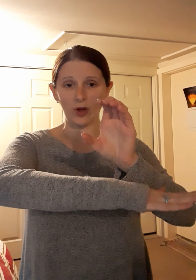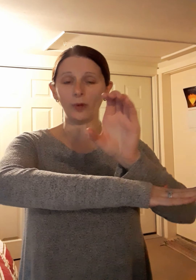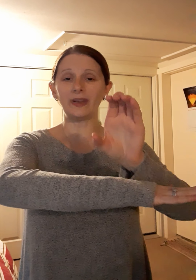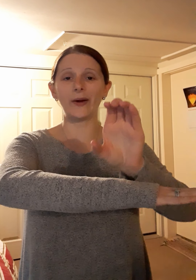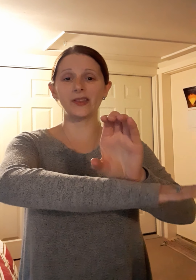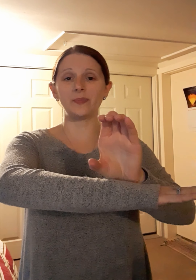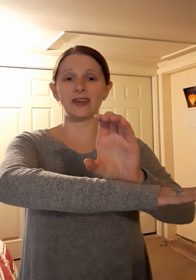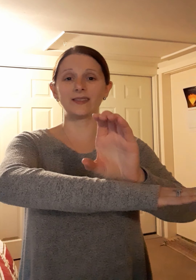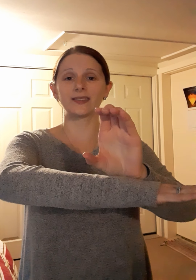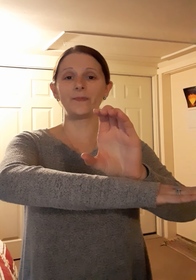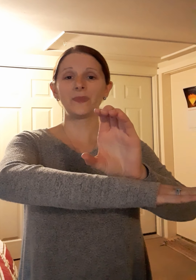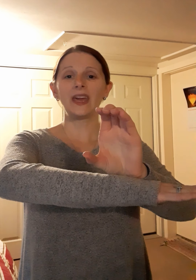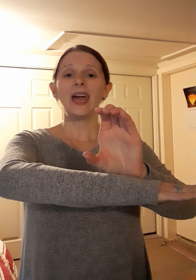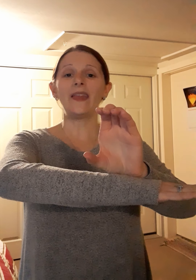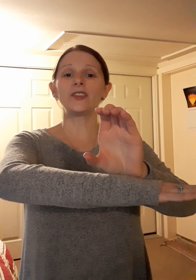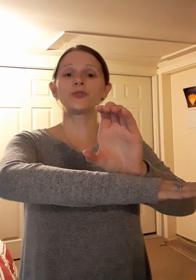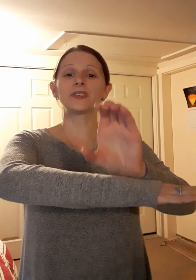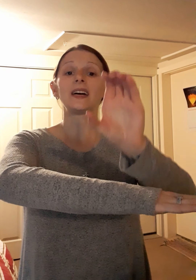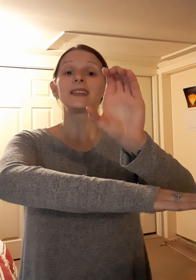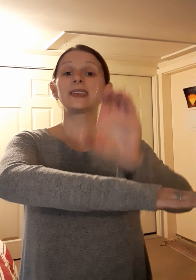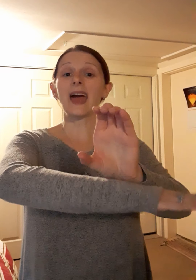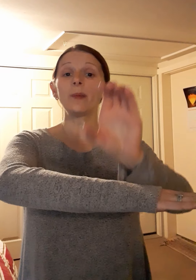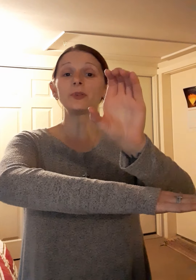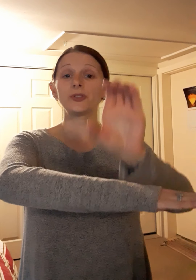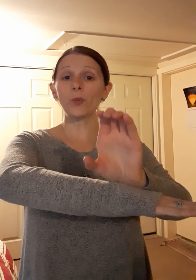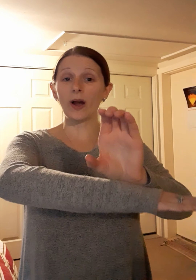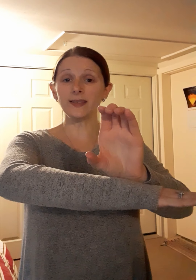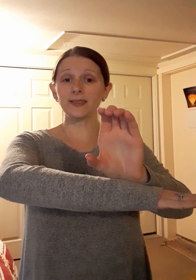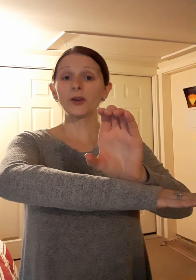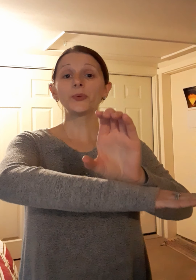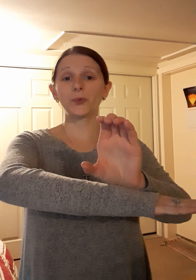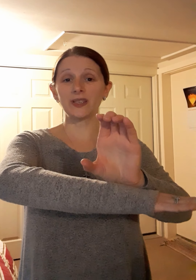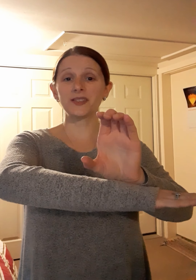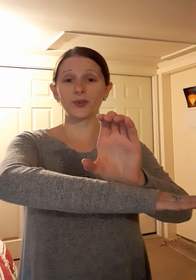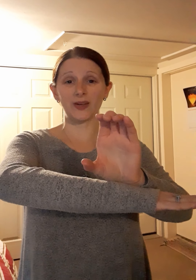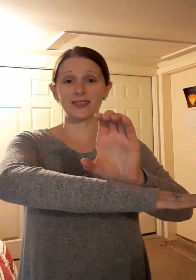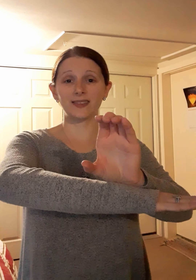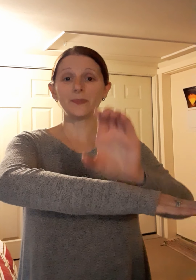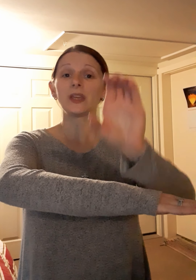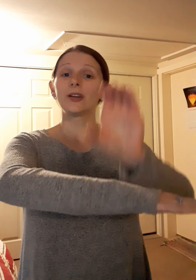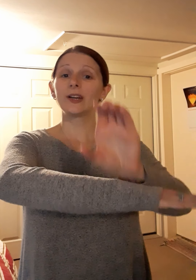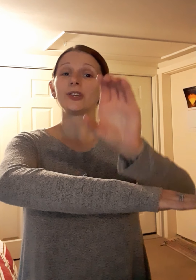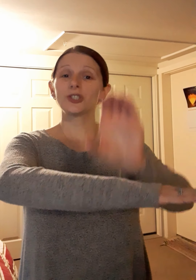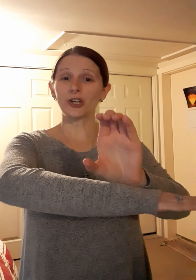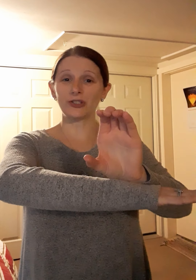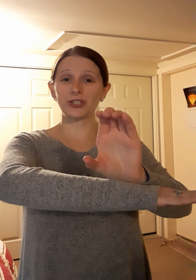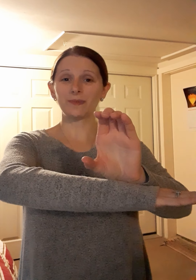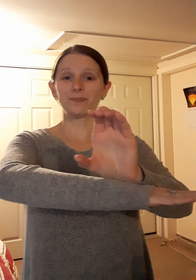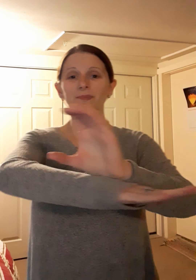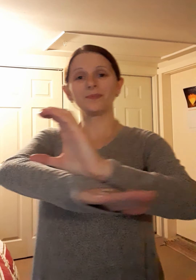palm down on the base. And then you just tap twice, wrist to wrist. Church.